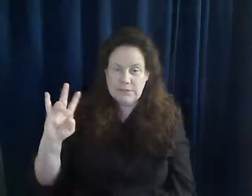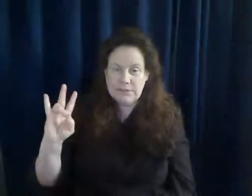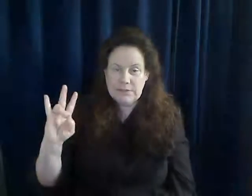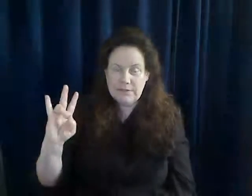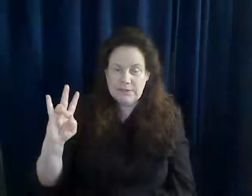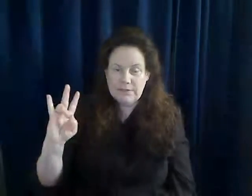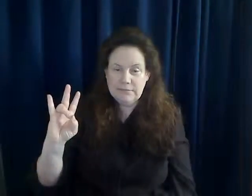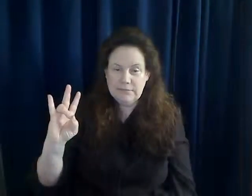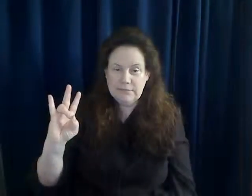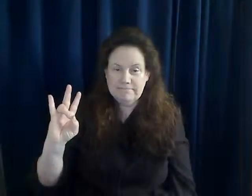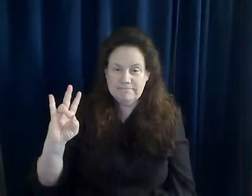27,